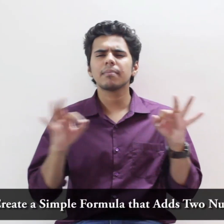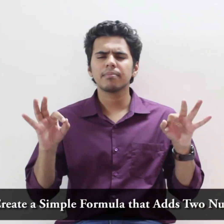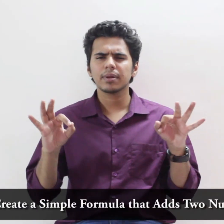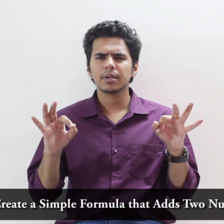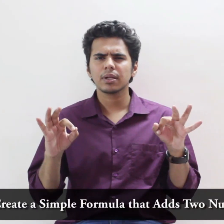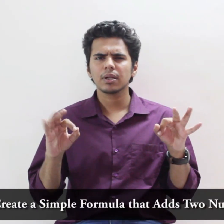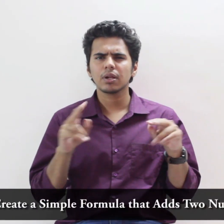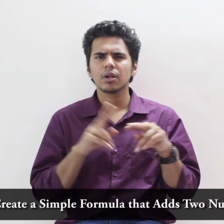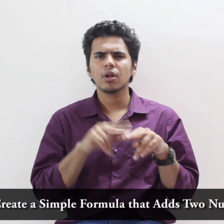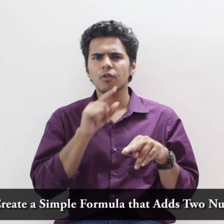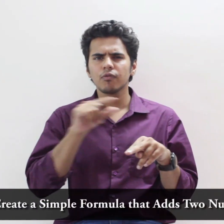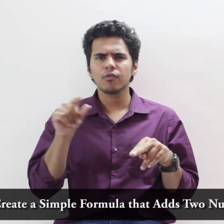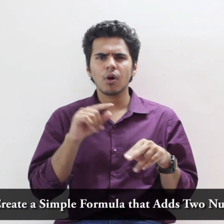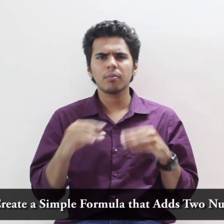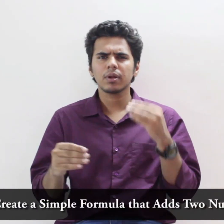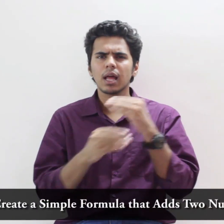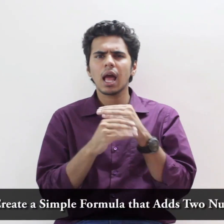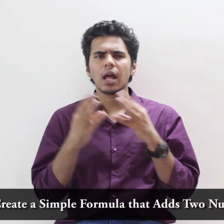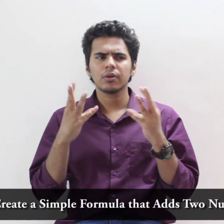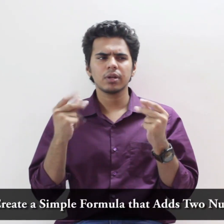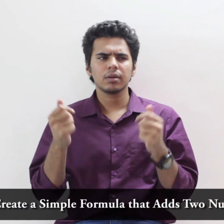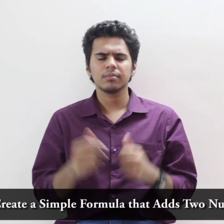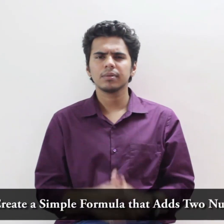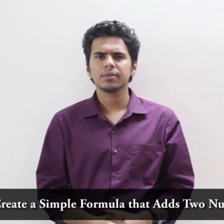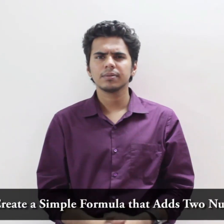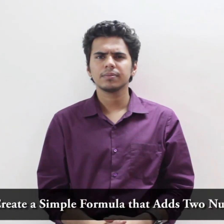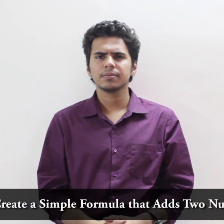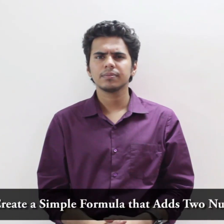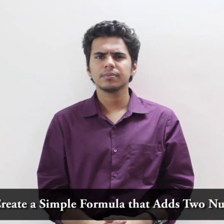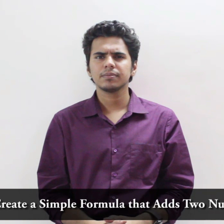To create a simple formula that adds two numbers,